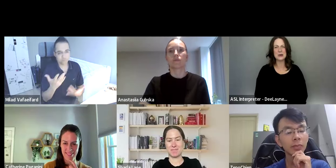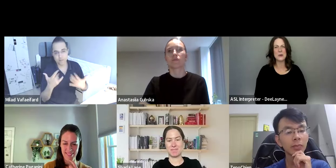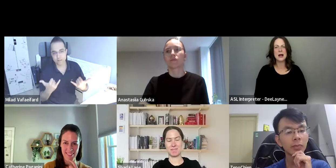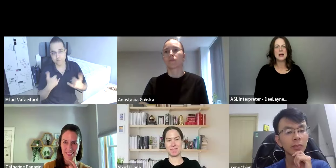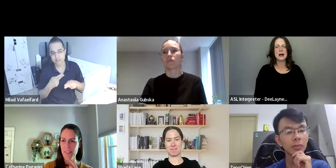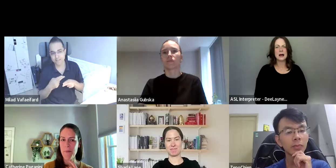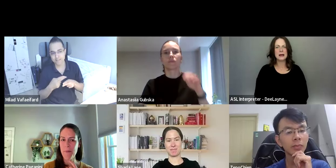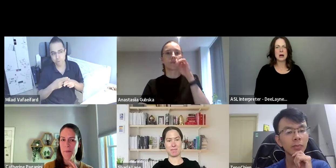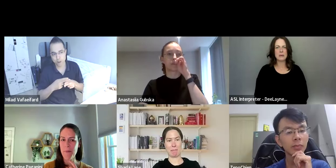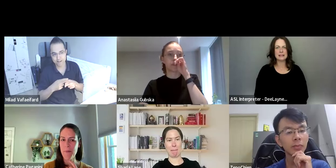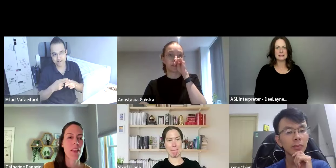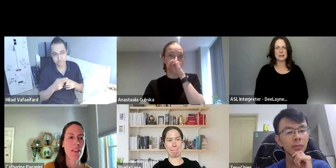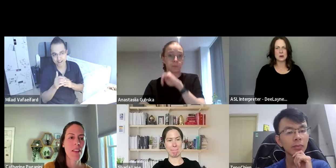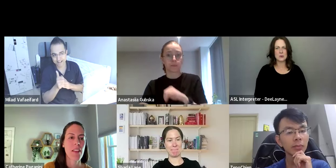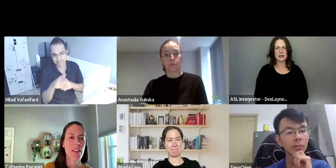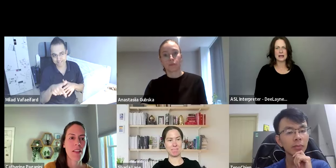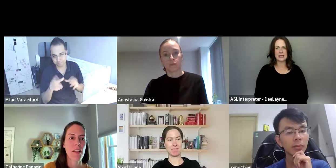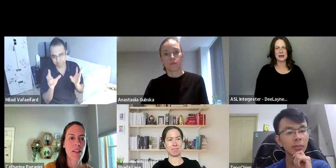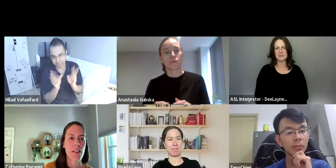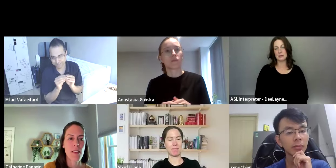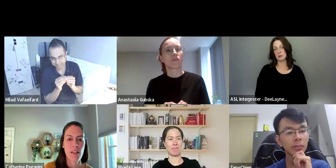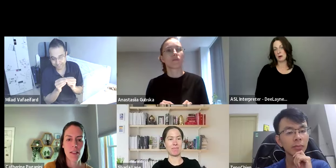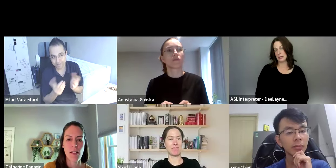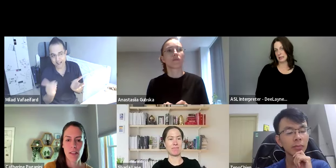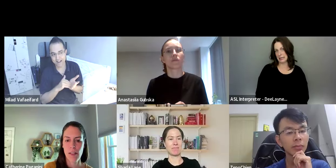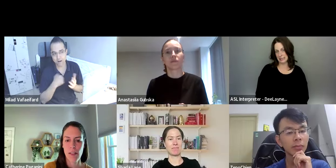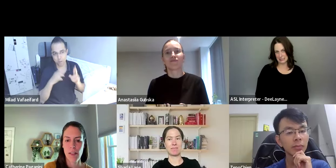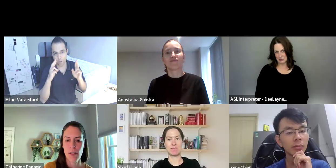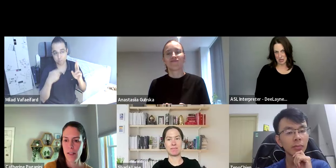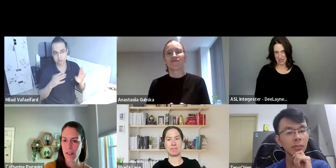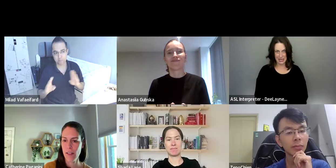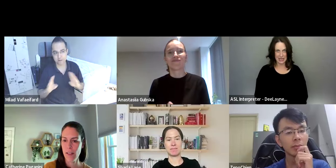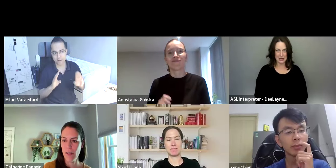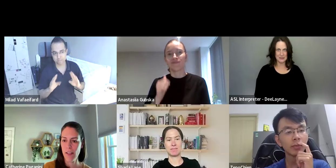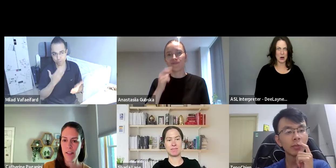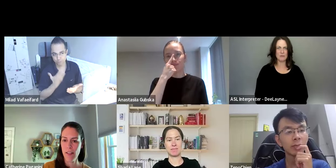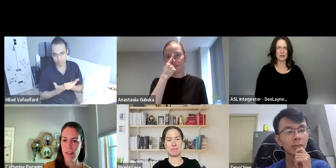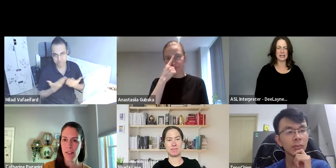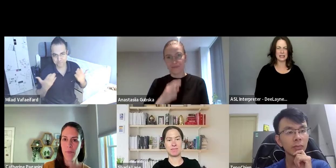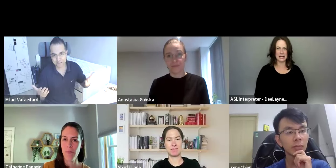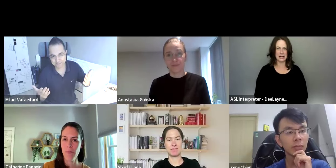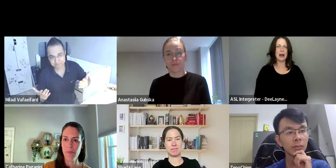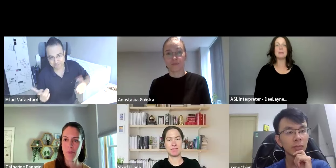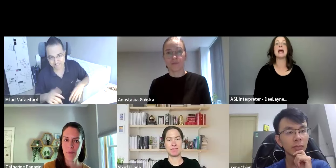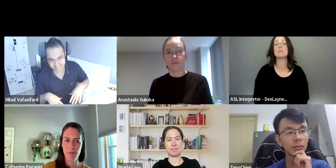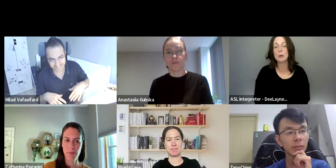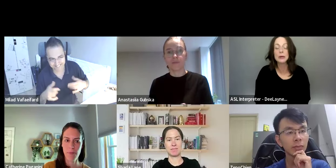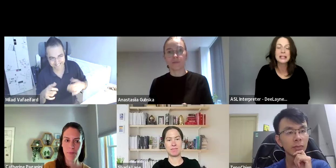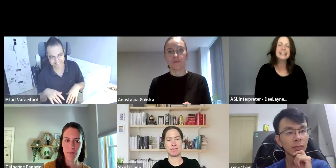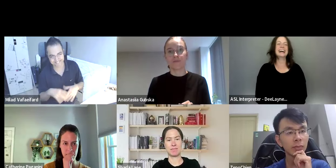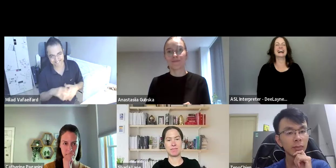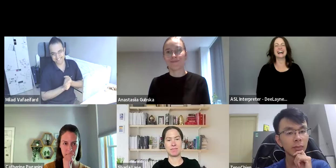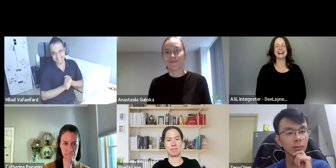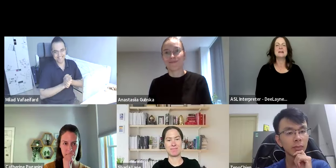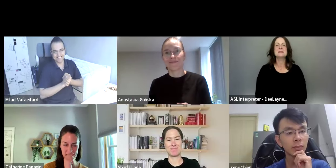Okay, thank you. All right, so I am temporarily leading this meeting. Hopefully, I behave